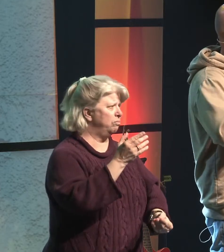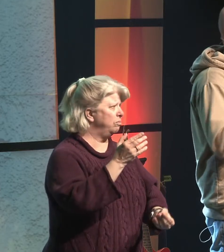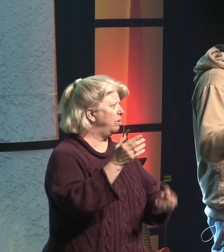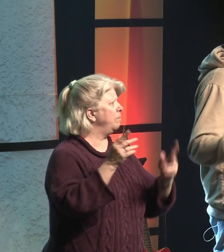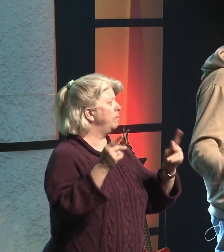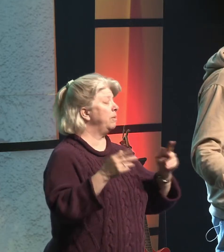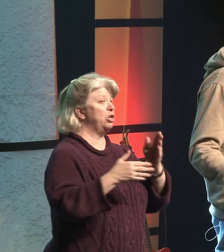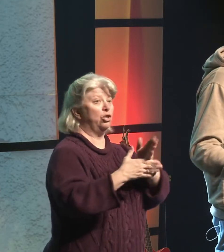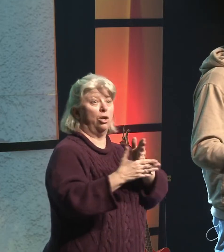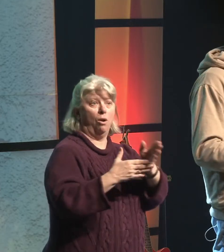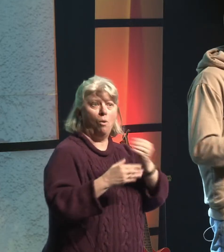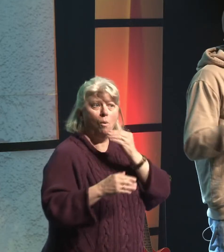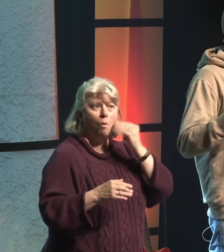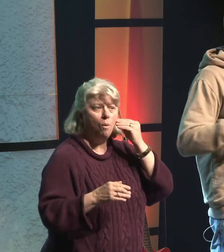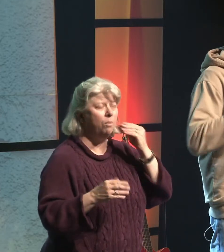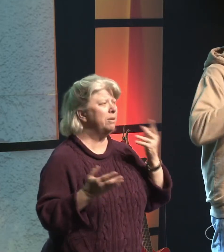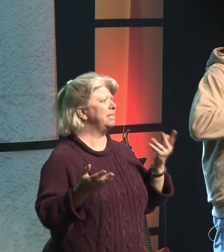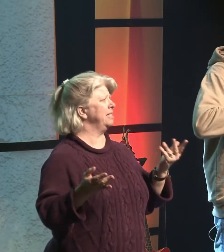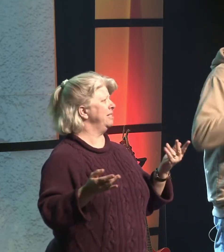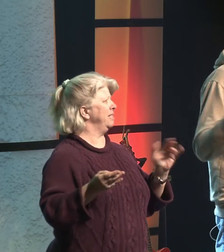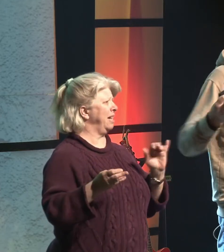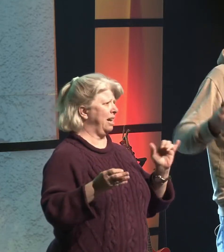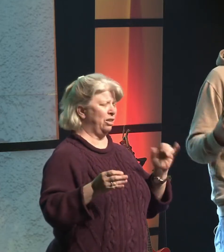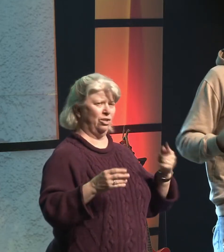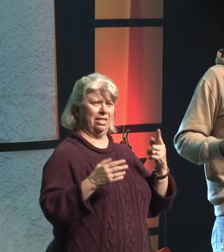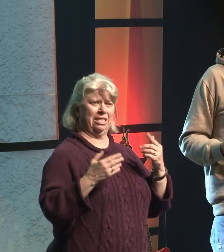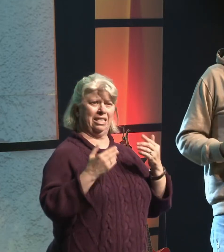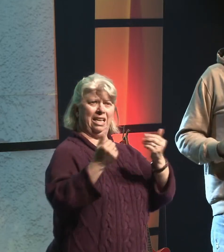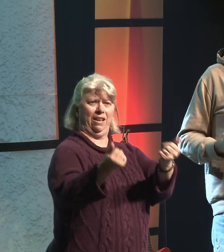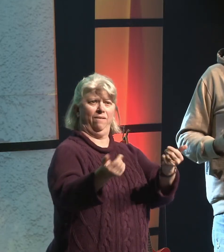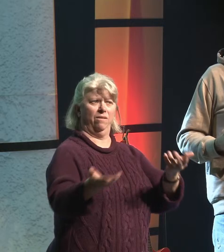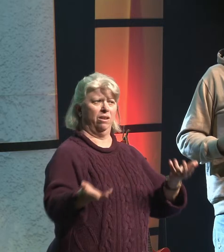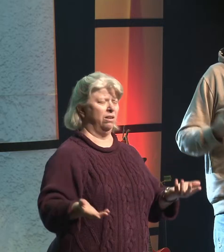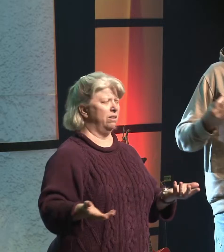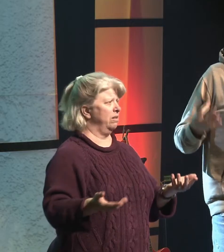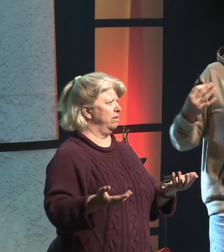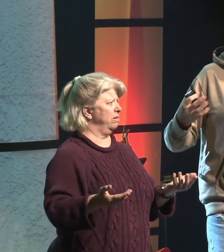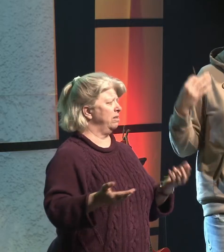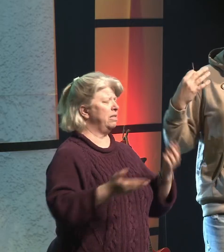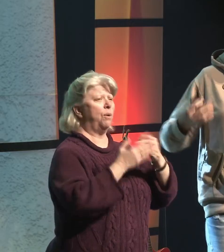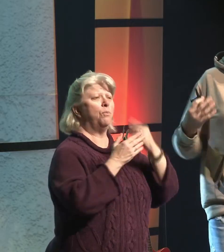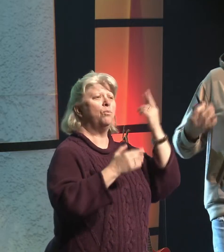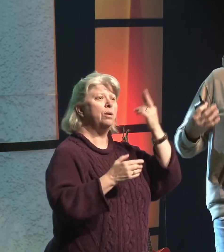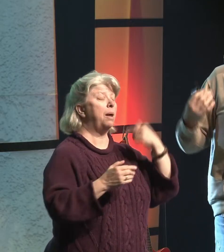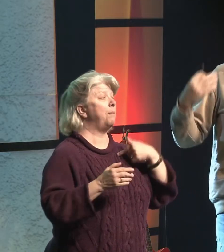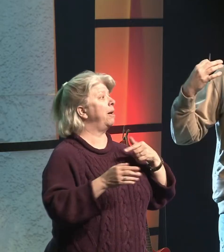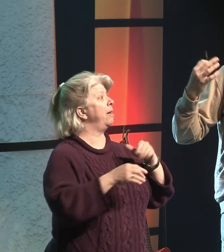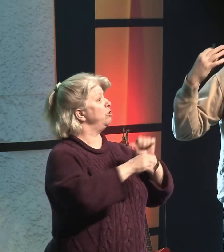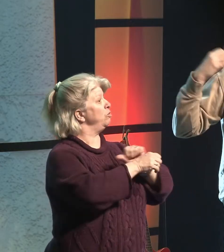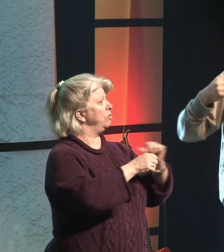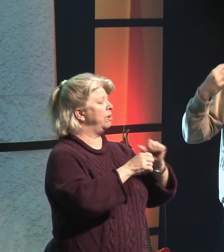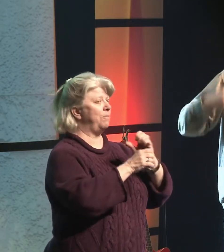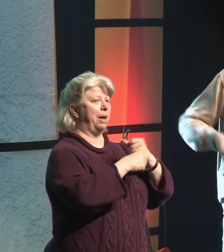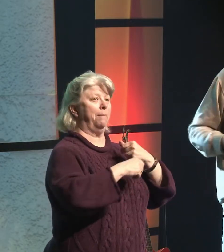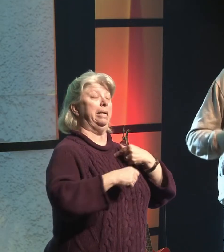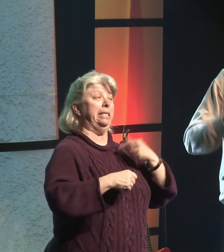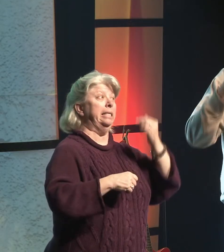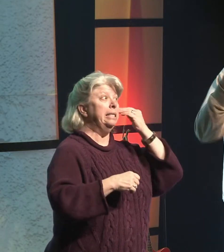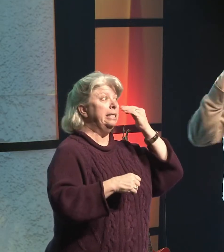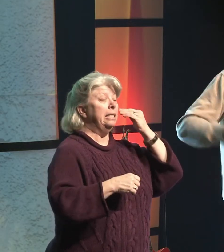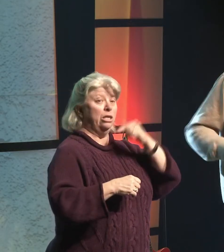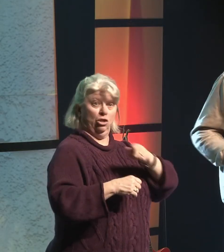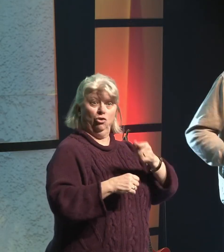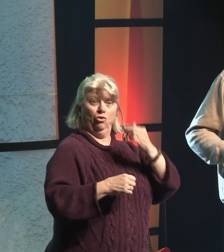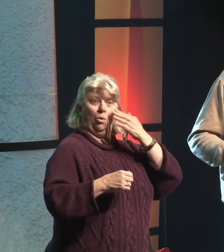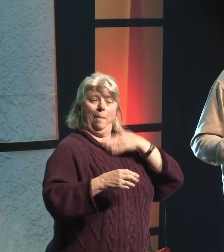people who you share your home with, and like they just leave you. Like for some reason, like my profession has made me acutely aware that